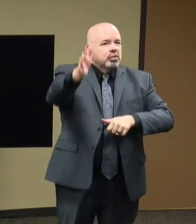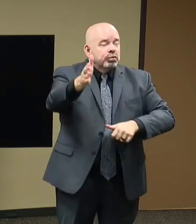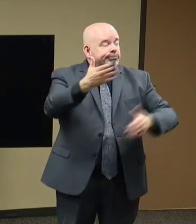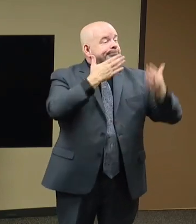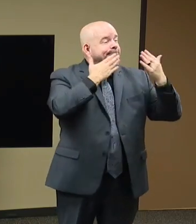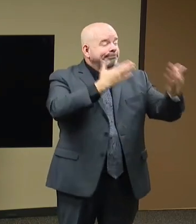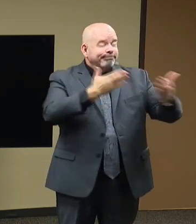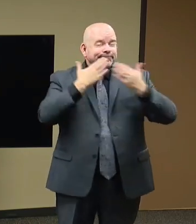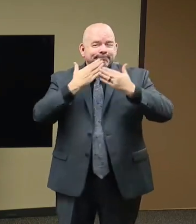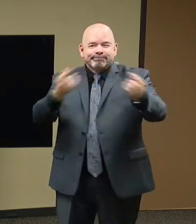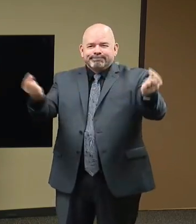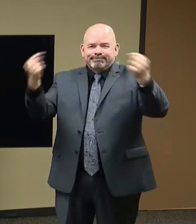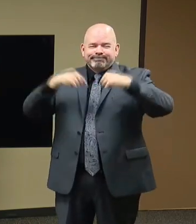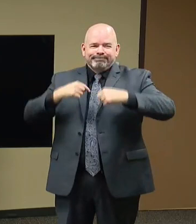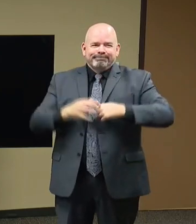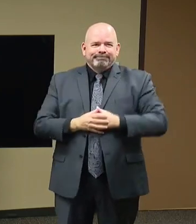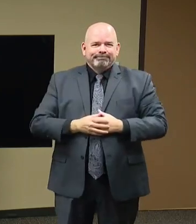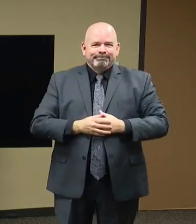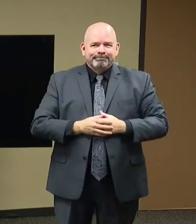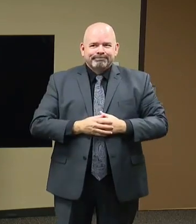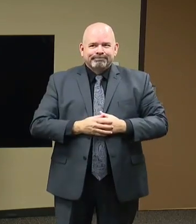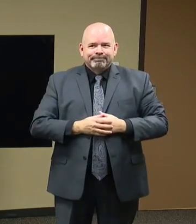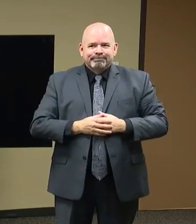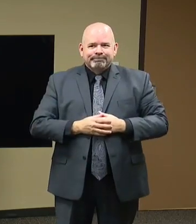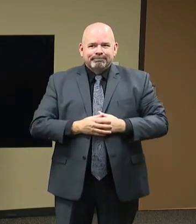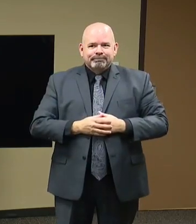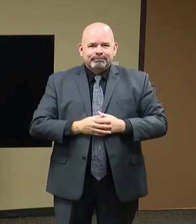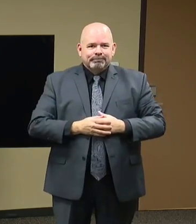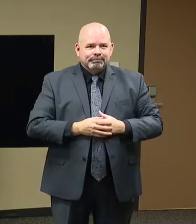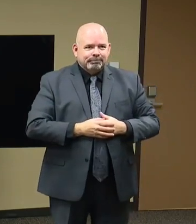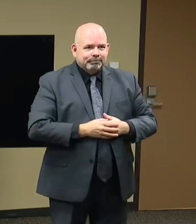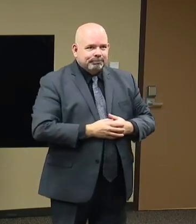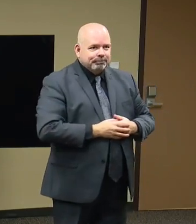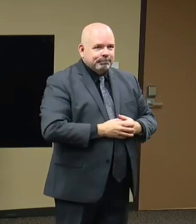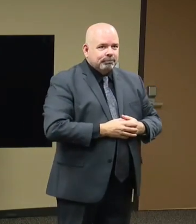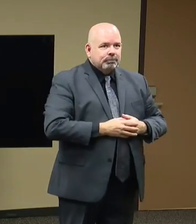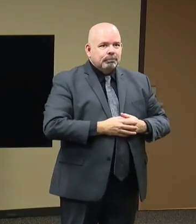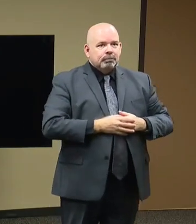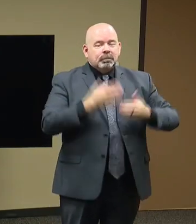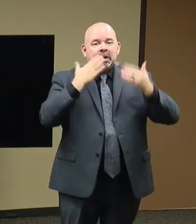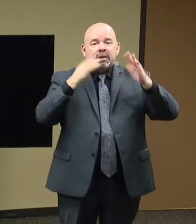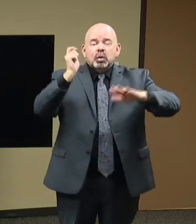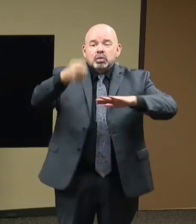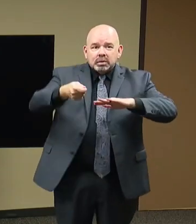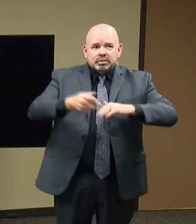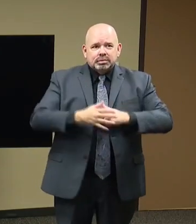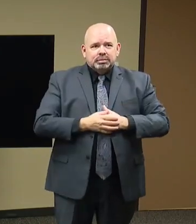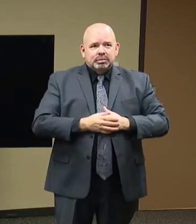Thanks, guys. Thank you, Judge. Thank you. Did I get everything?